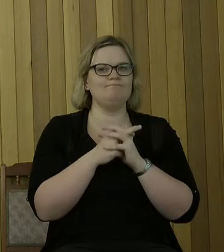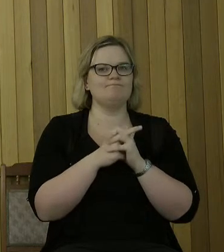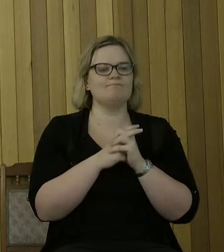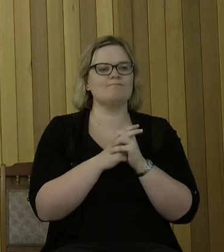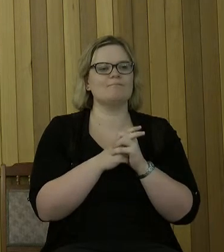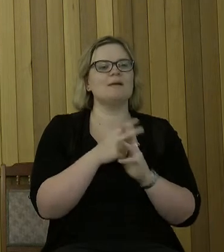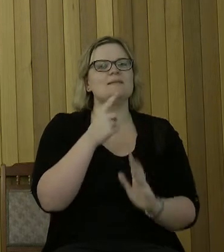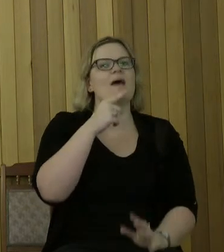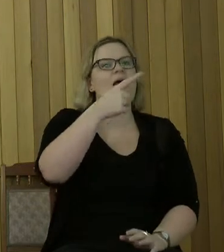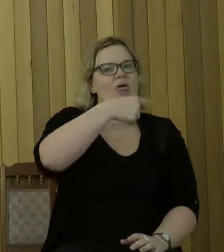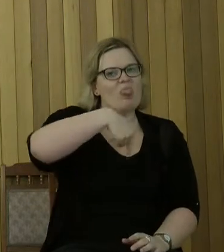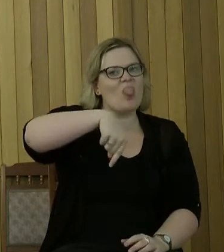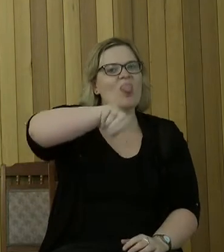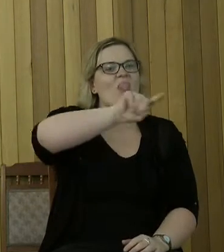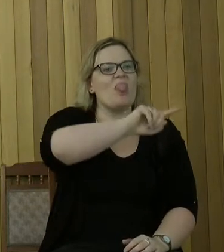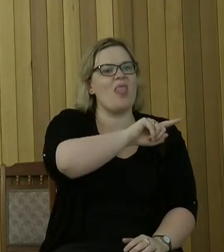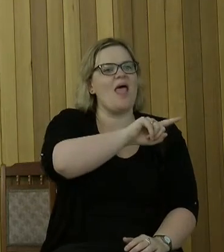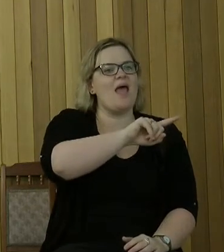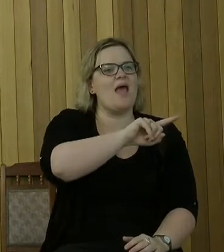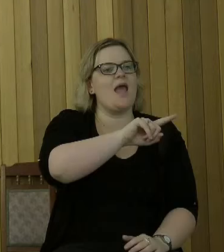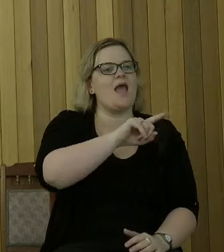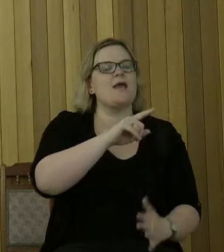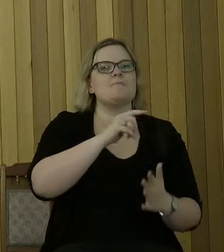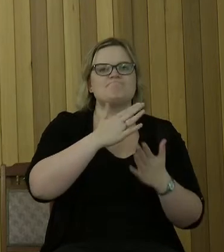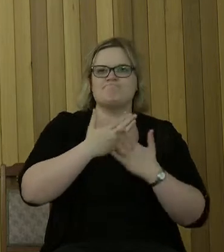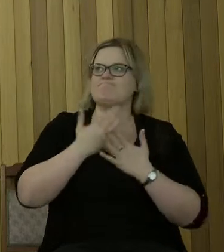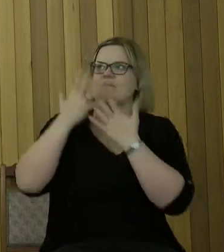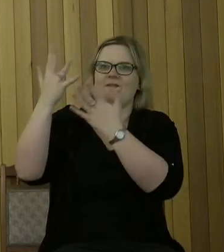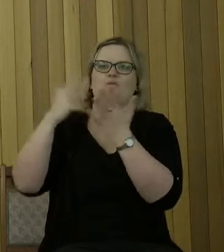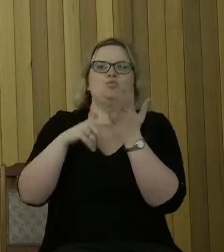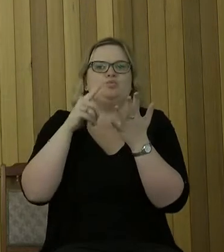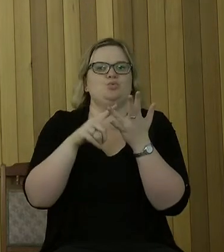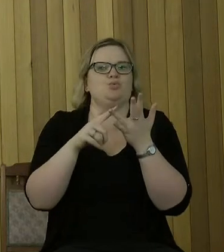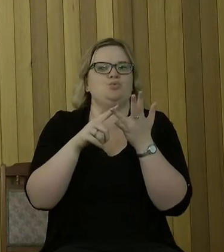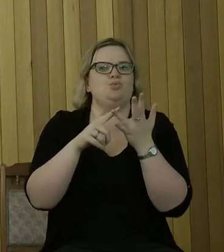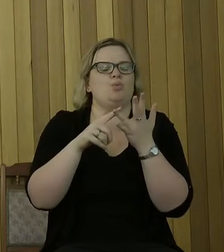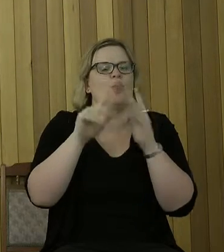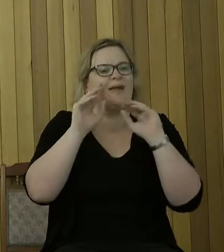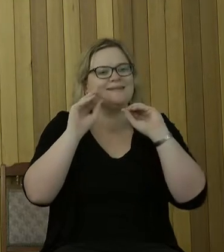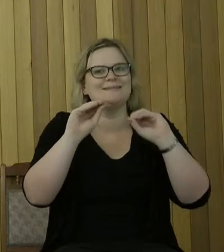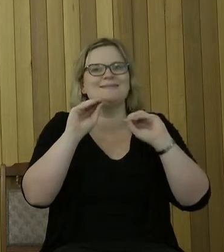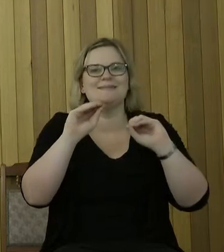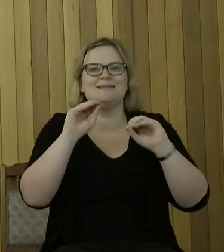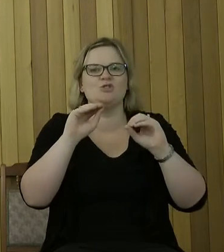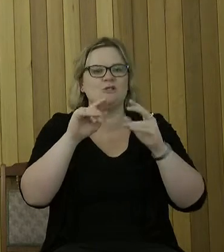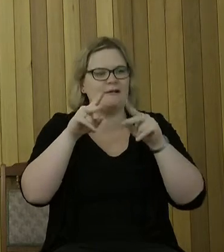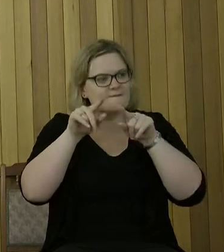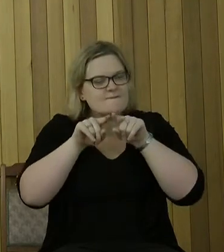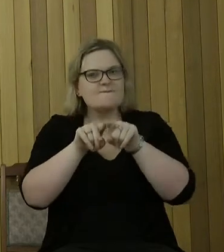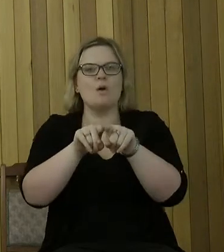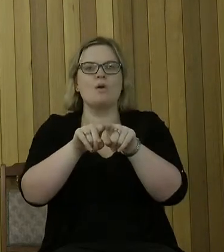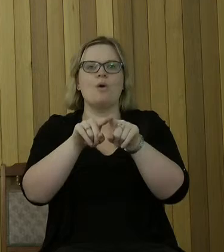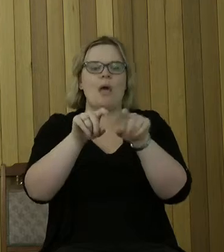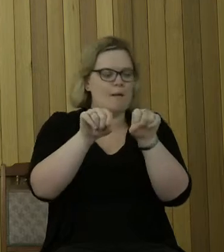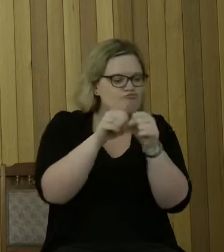It says they devoted themselves to the apostles' teaching and to the fellowship and to the breaking of